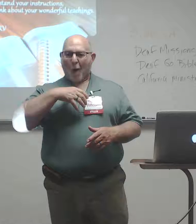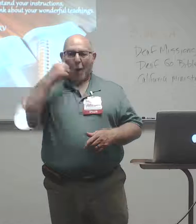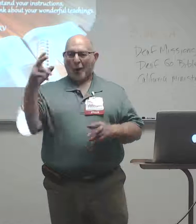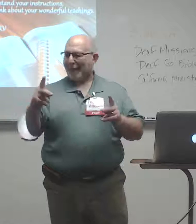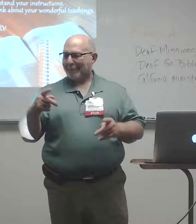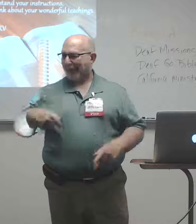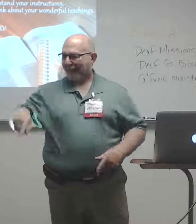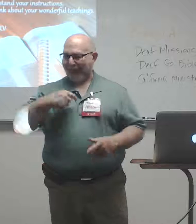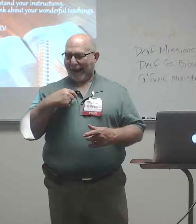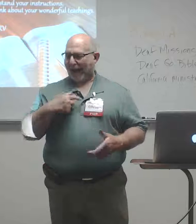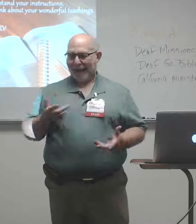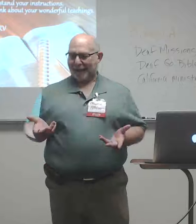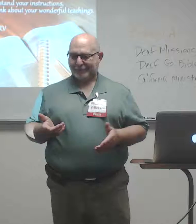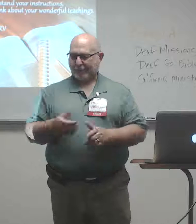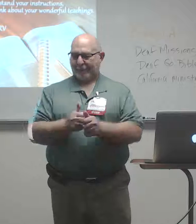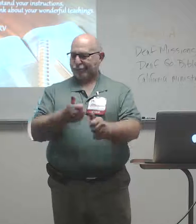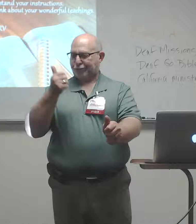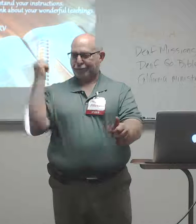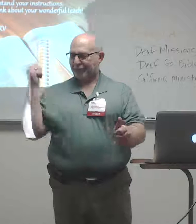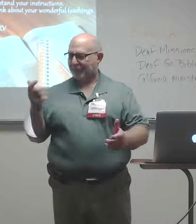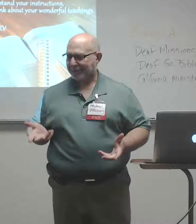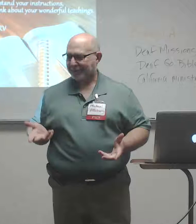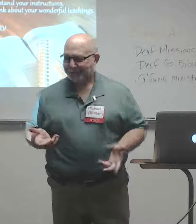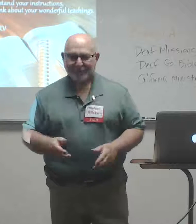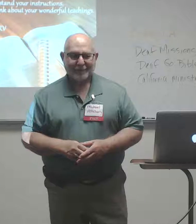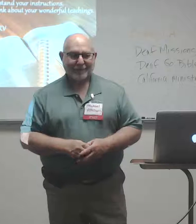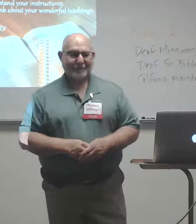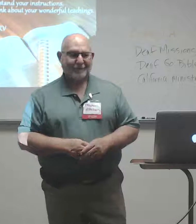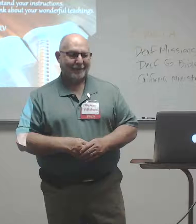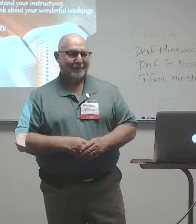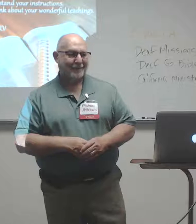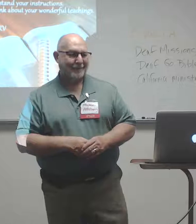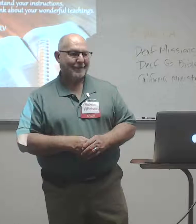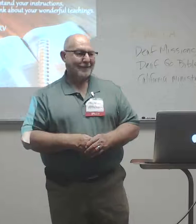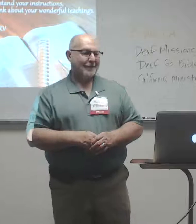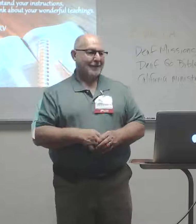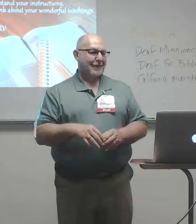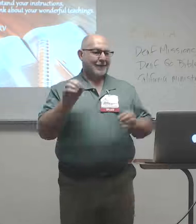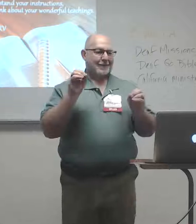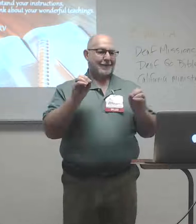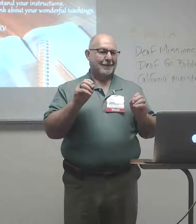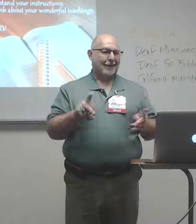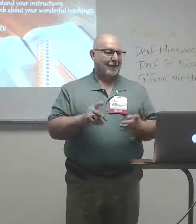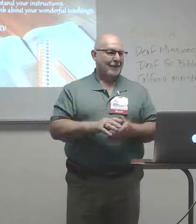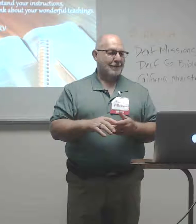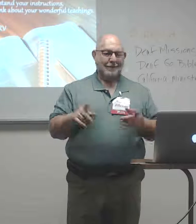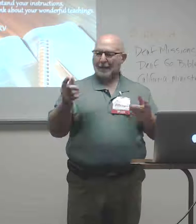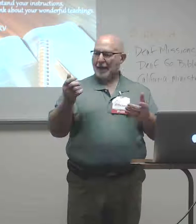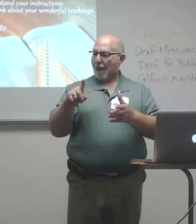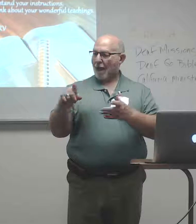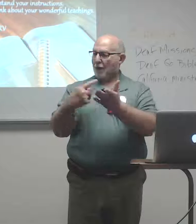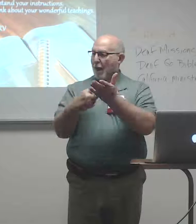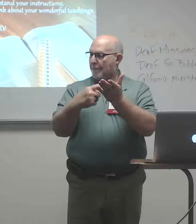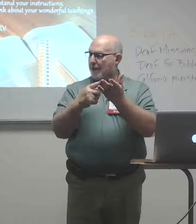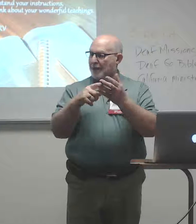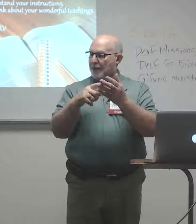Many young people have a lot of skills. They're tech savvy. They'll do it, leaving some of us older people behind. Any other comments? Any